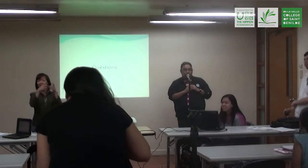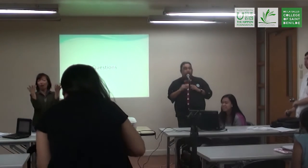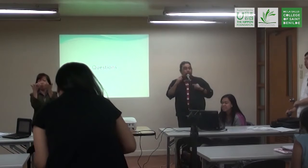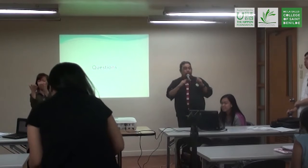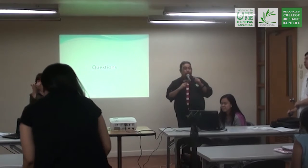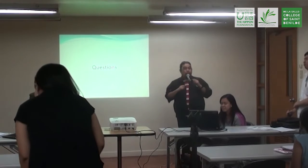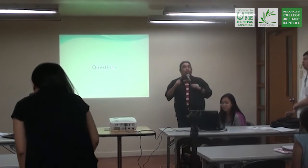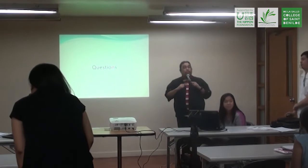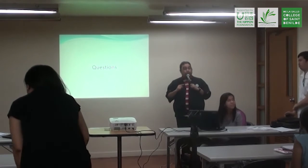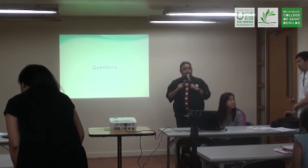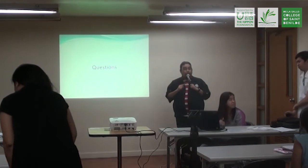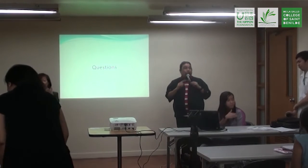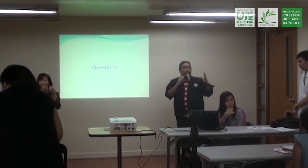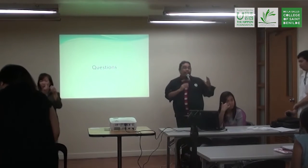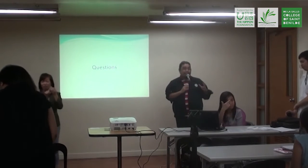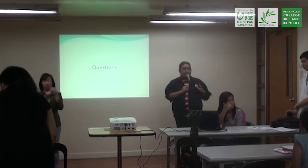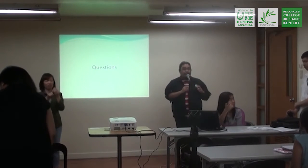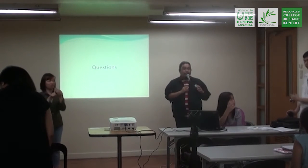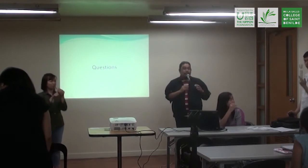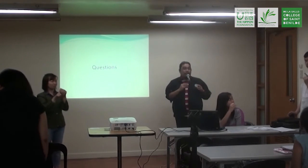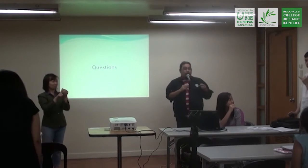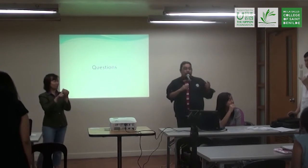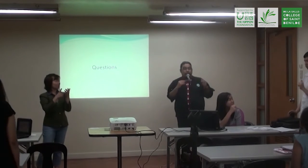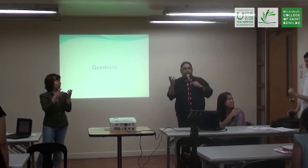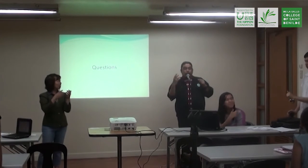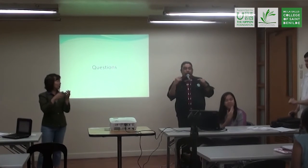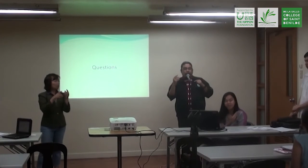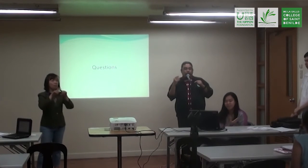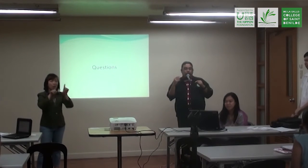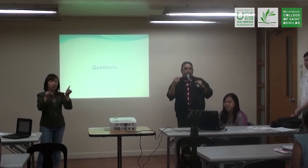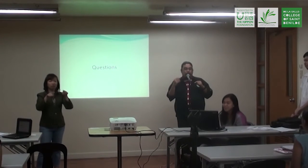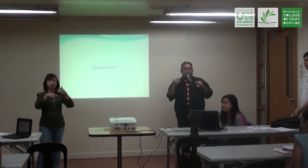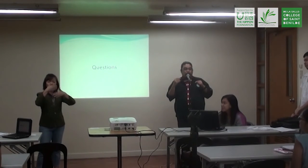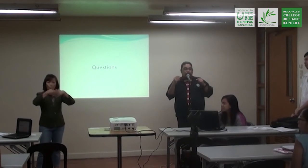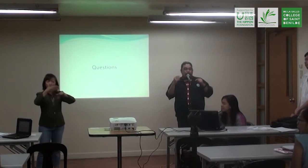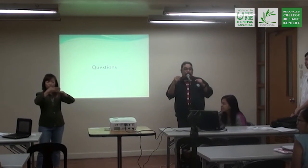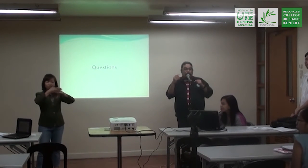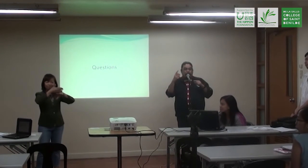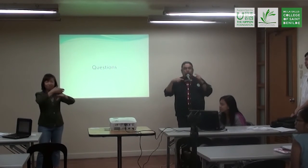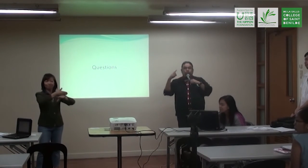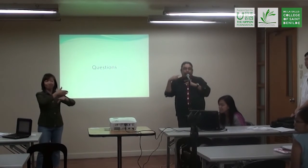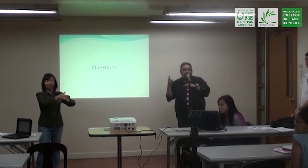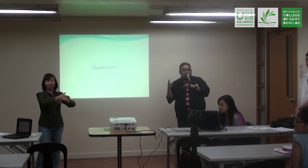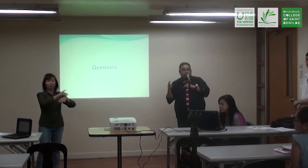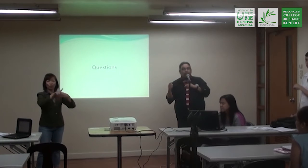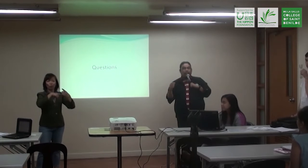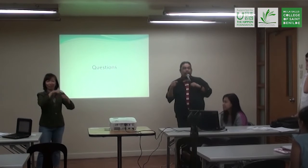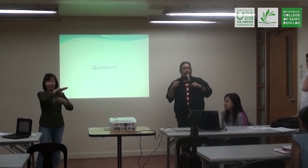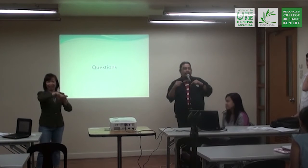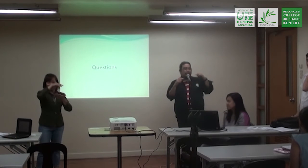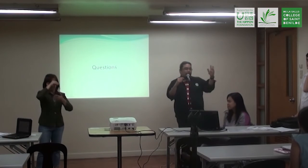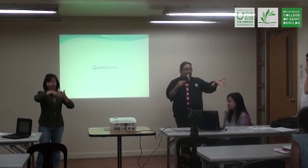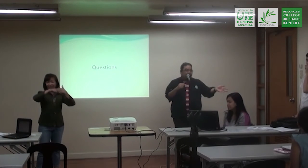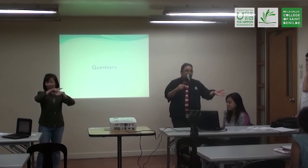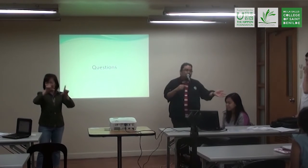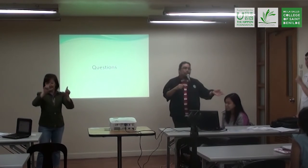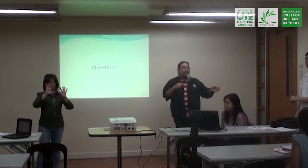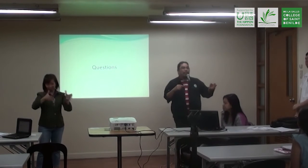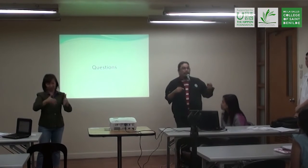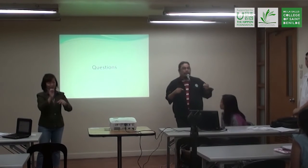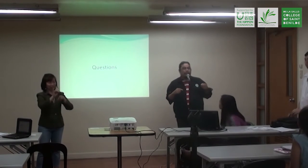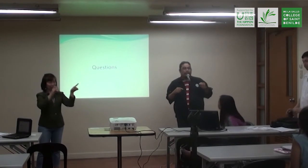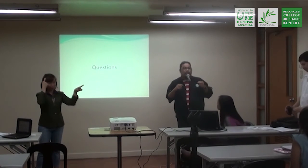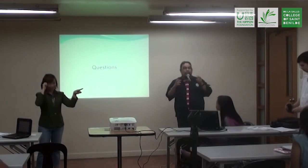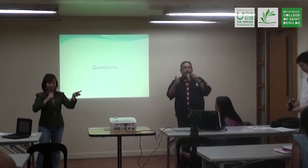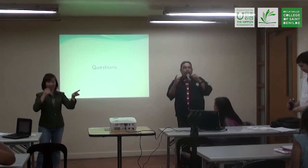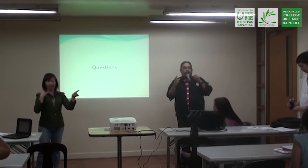what? Just running interpreter and that's it. But slowly when I took sign language classes, Ina had also